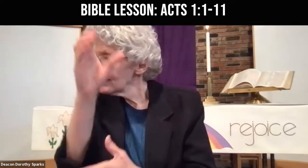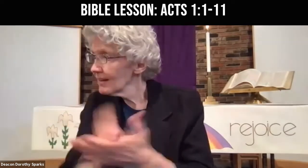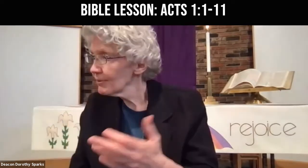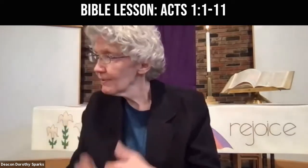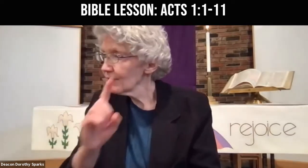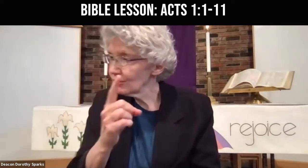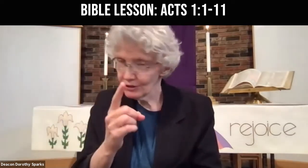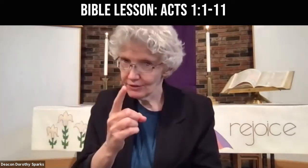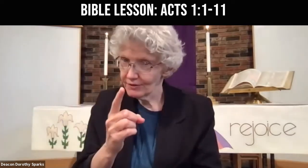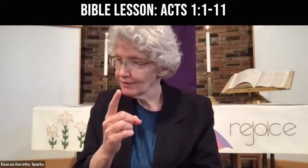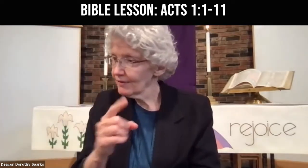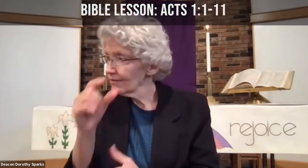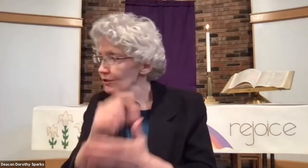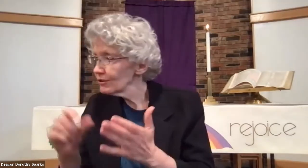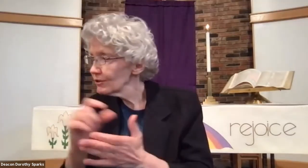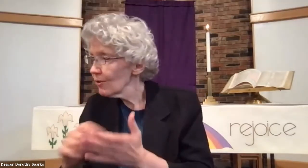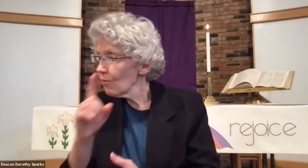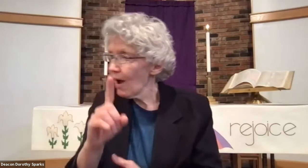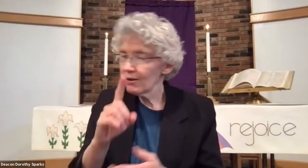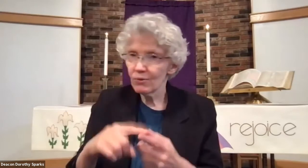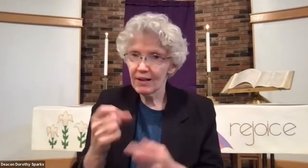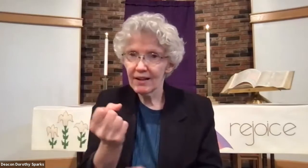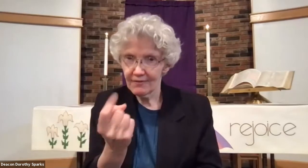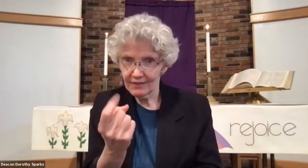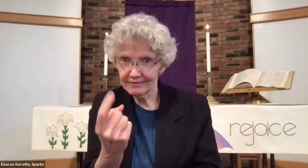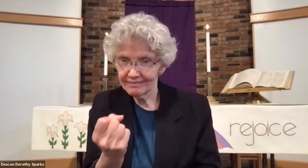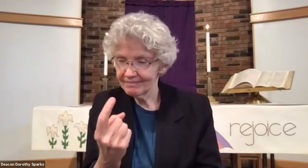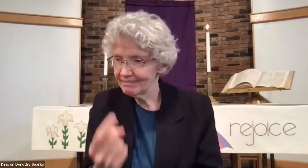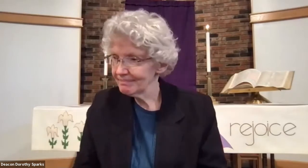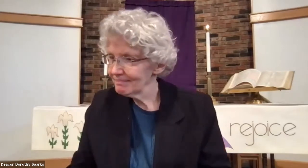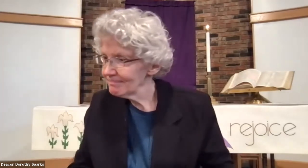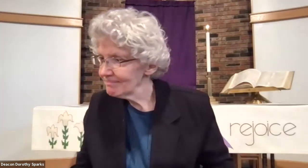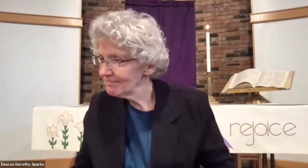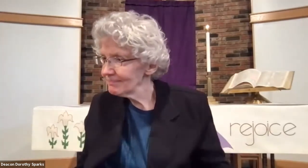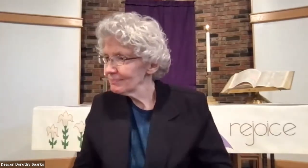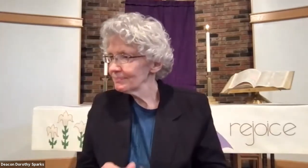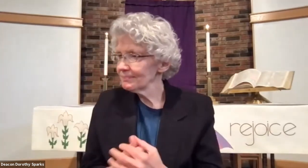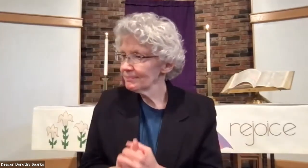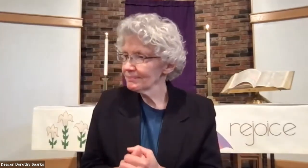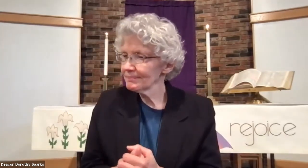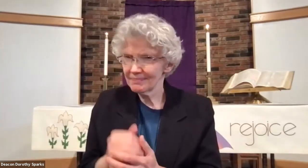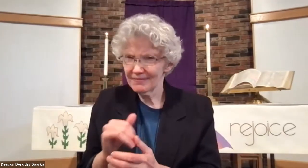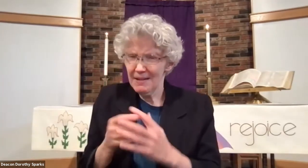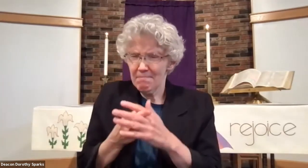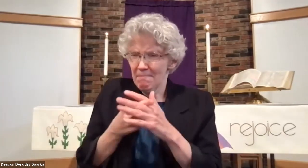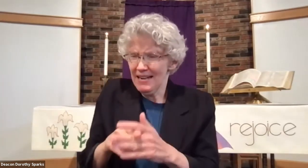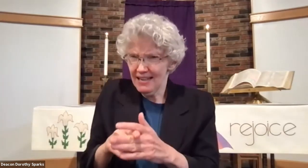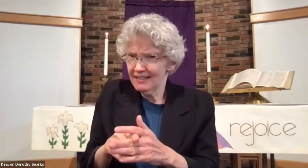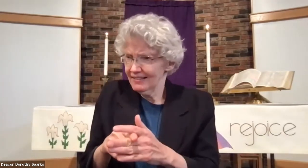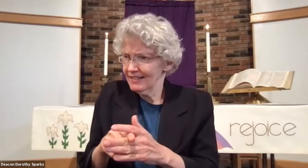And now, Acts chapter 1, verses 1 through 11.